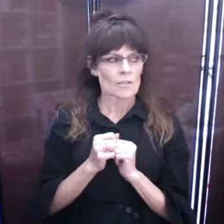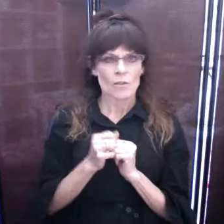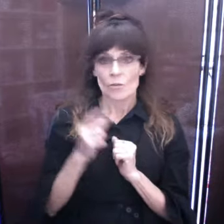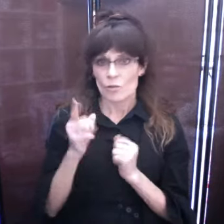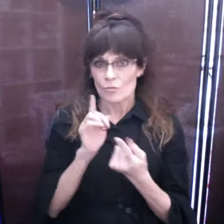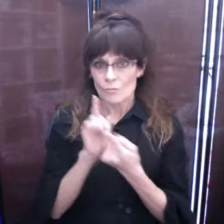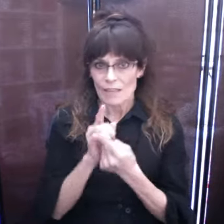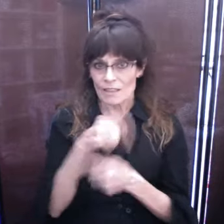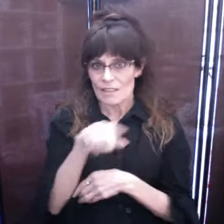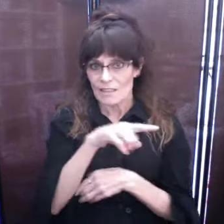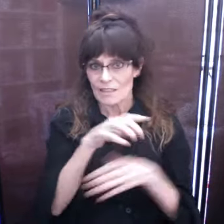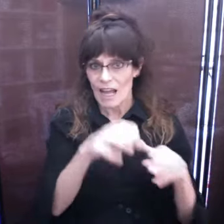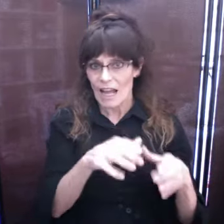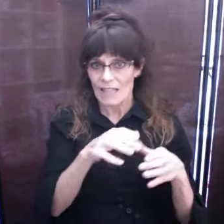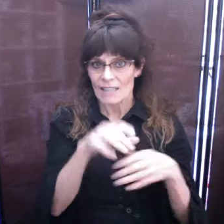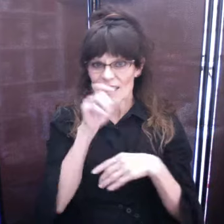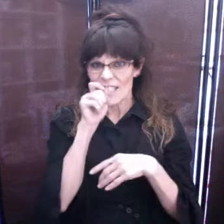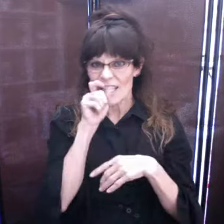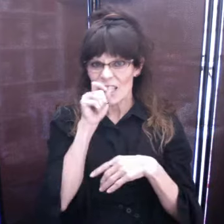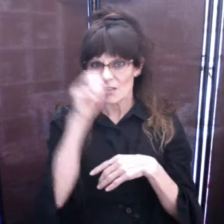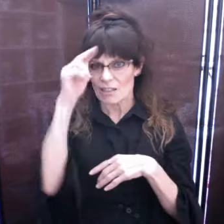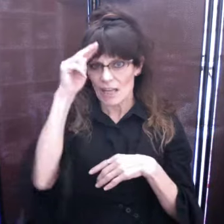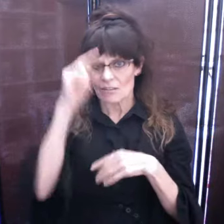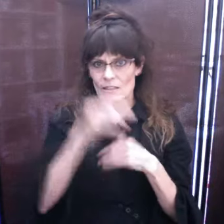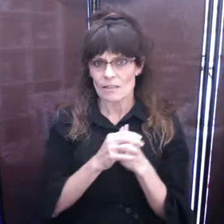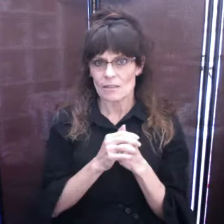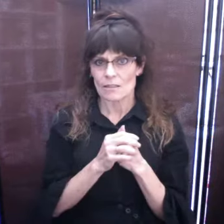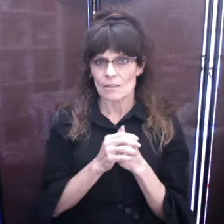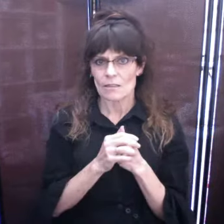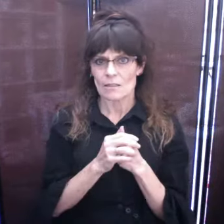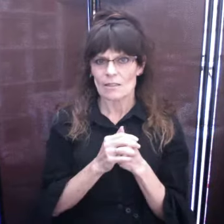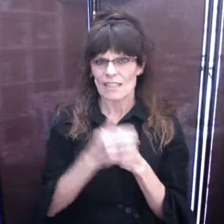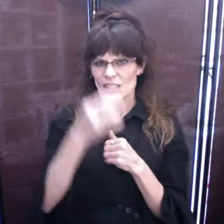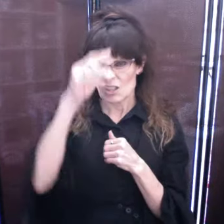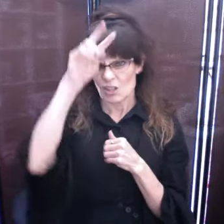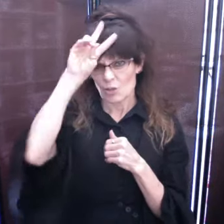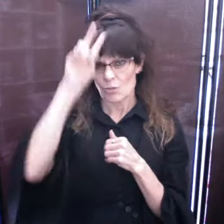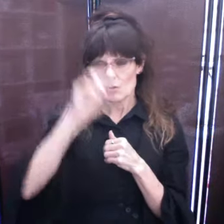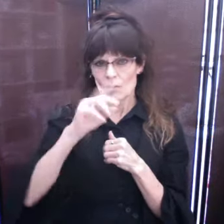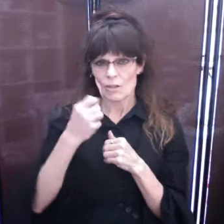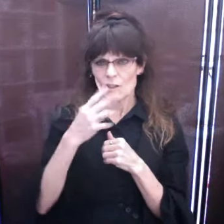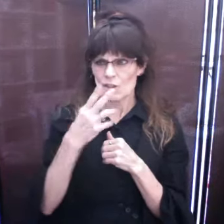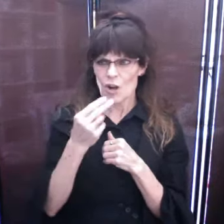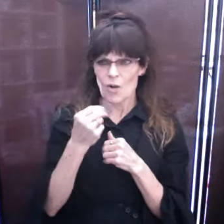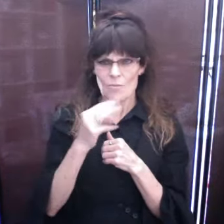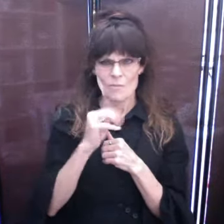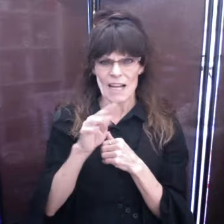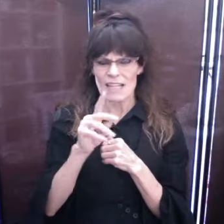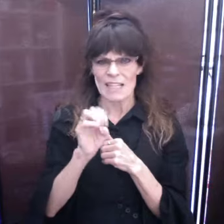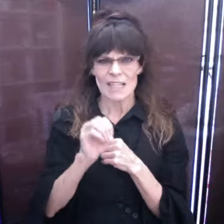guys in the Eagle Scouts or something like that? That's a stupid question to ask. No, Mike, I didn't meet these guys in the Eagle Scouts. He said, well,